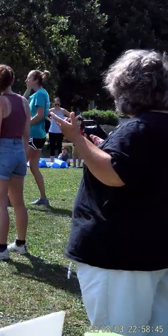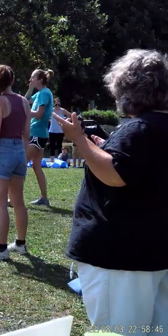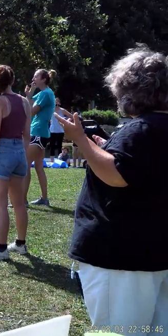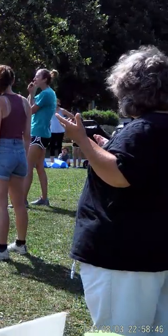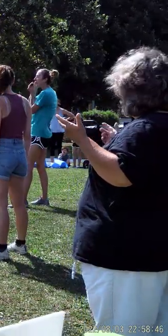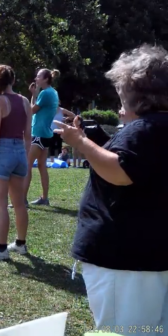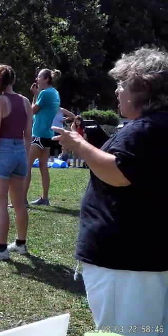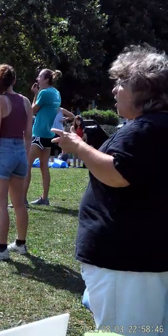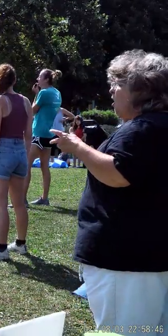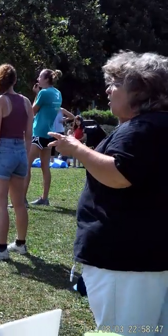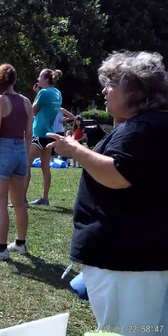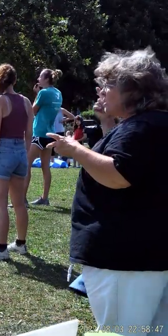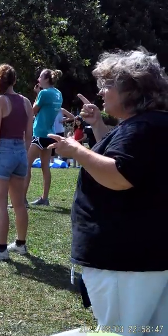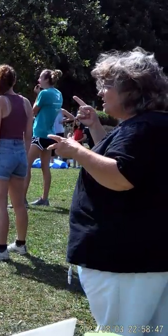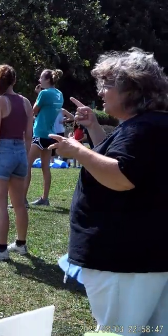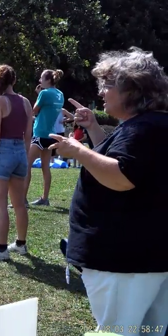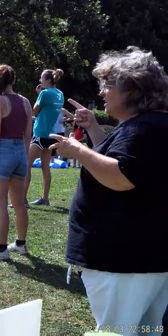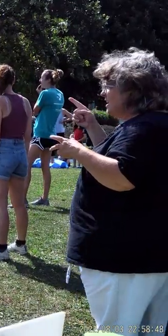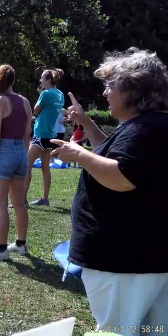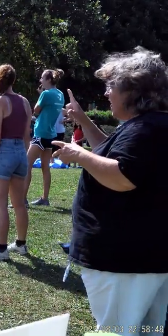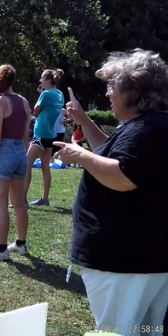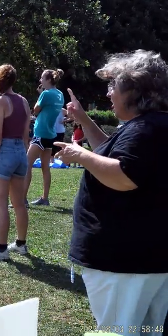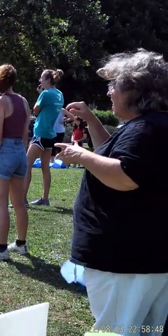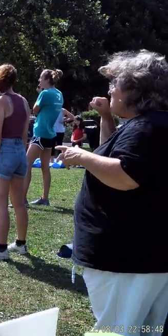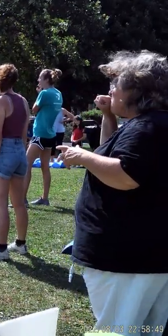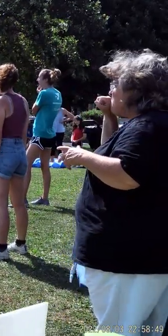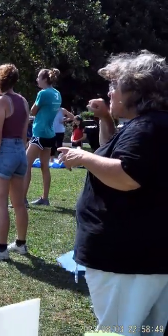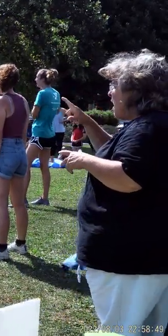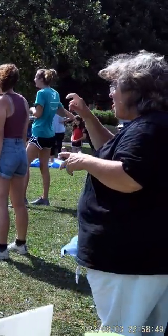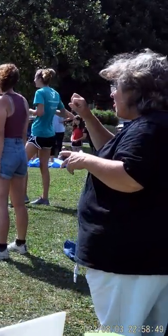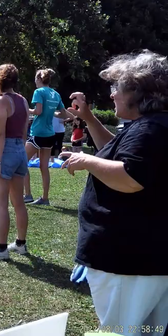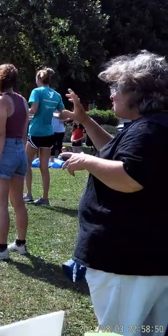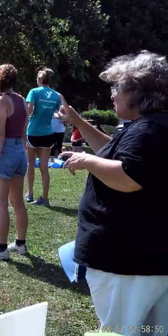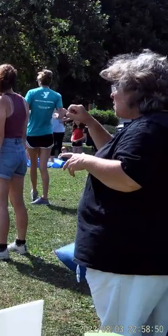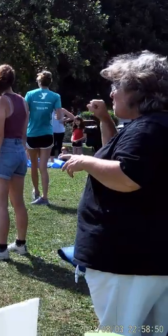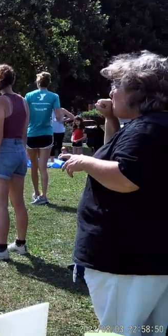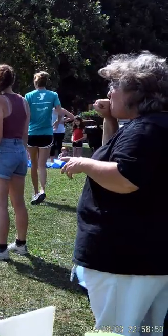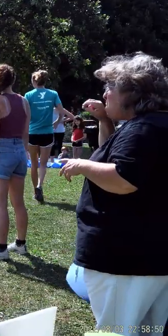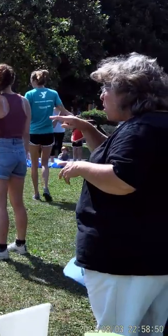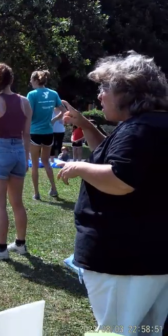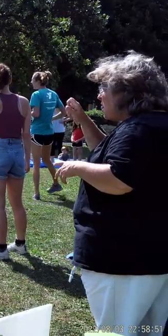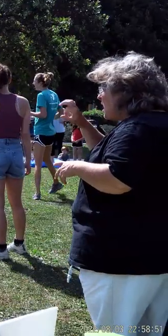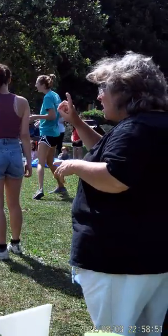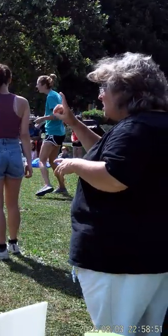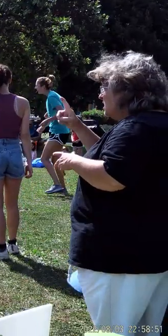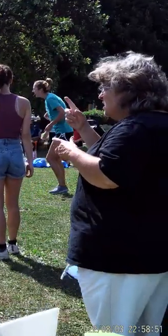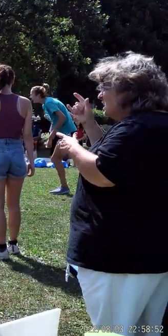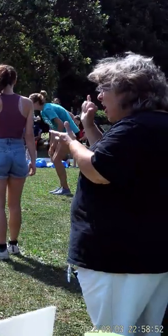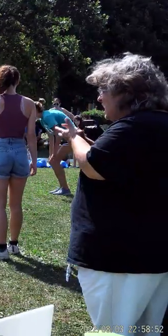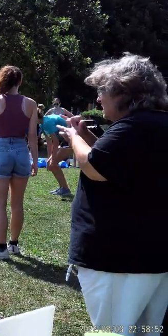Okay, I heard a couple. I heard lizard nice and loud. Maybe a lizard? That's kind of tricky.